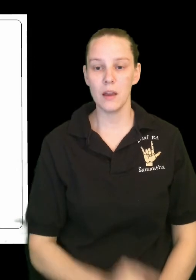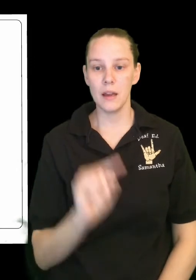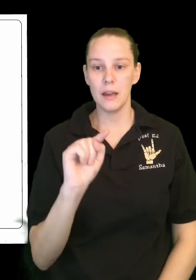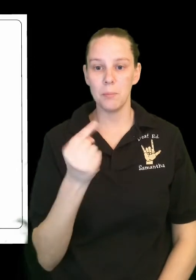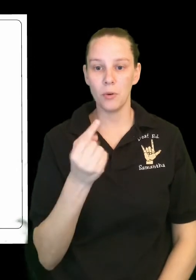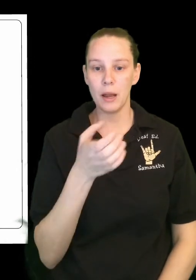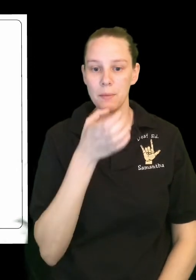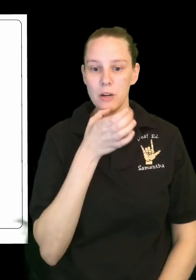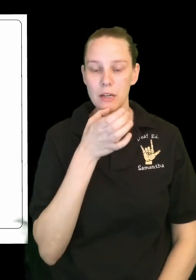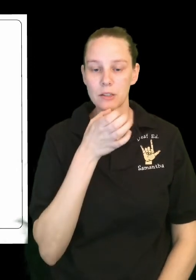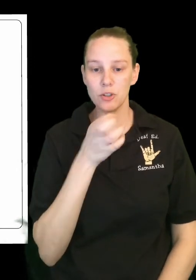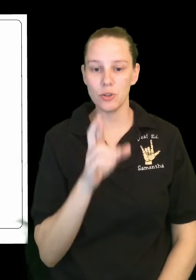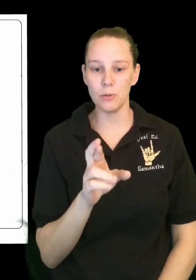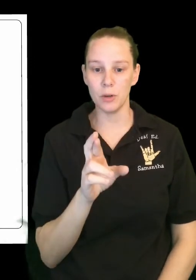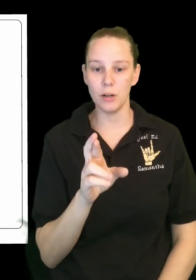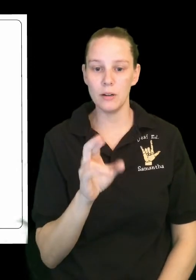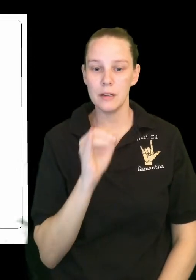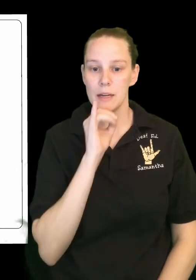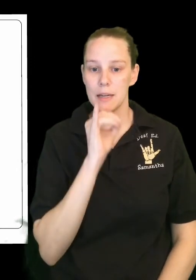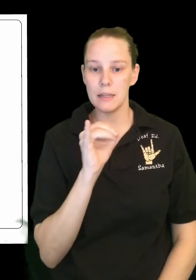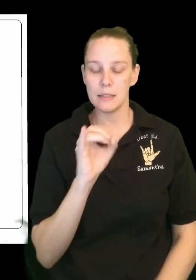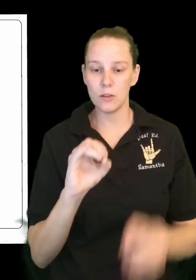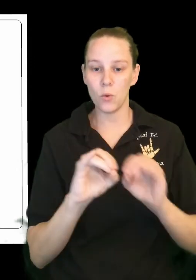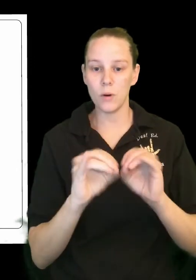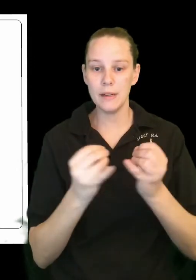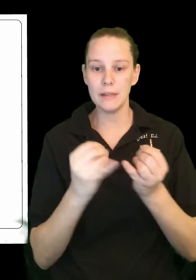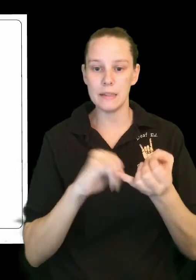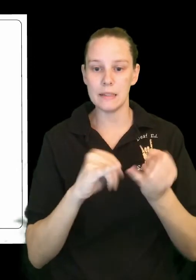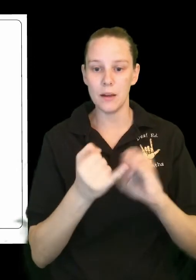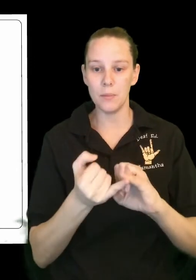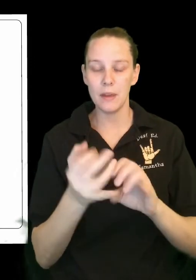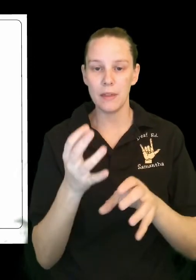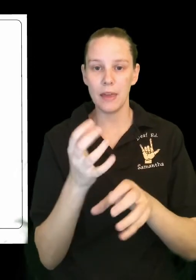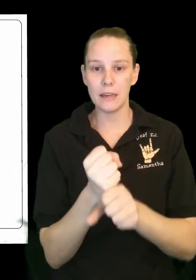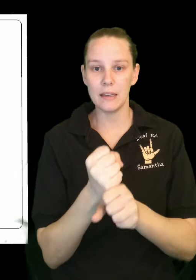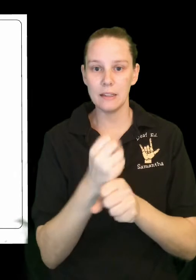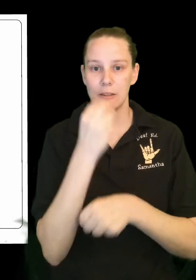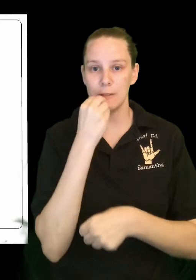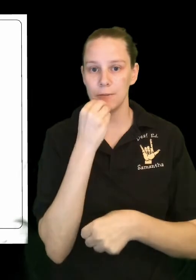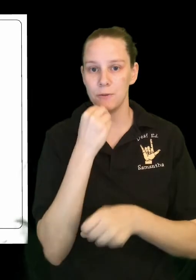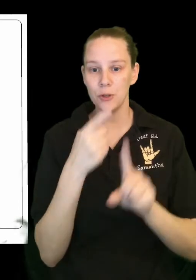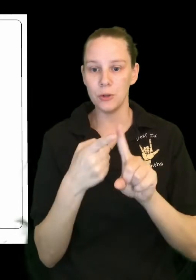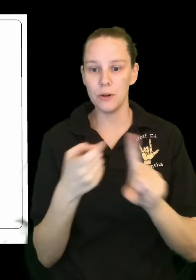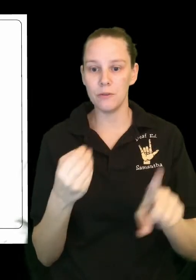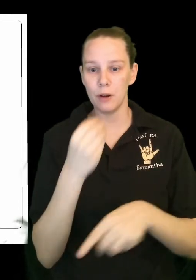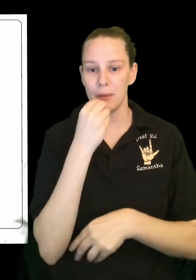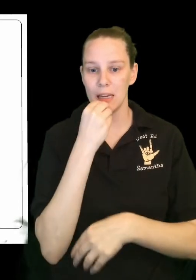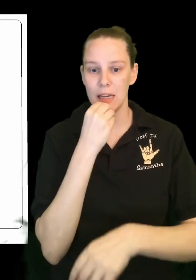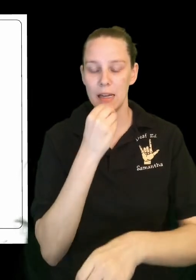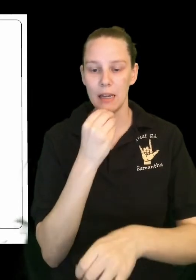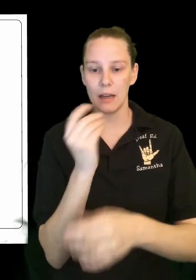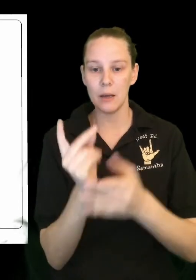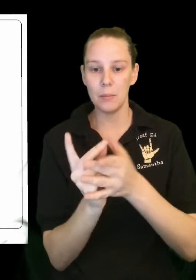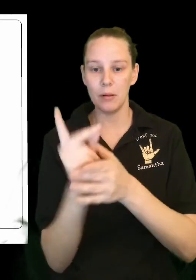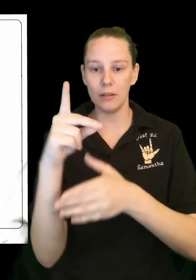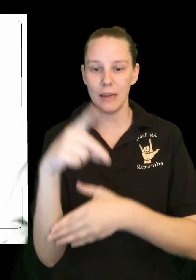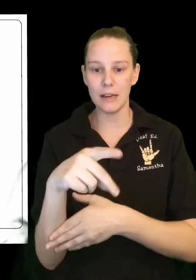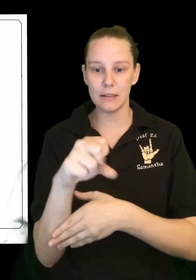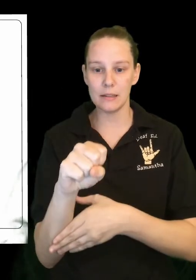A primary consumer is an organism that gets its food from eating plants